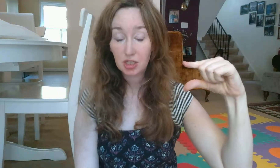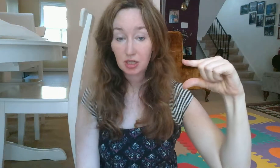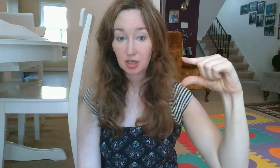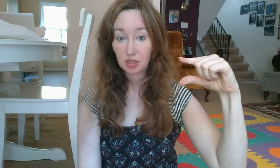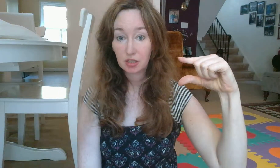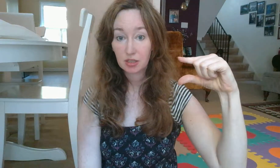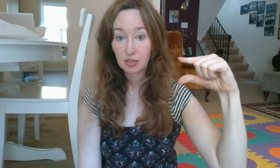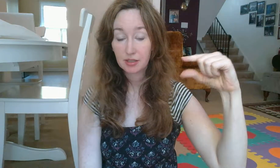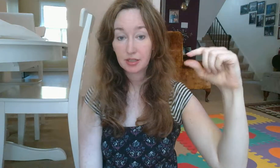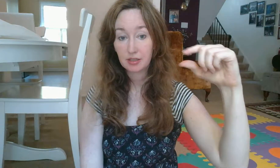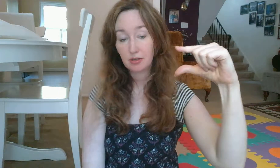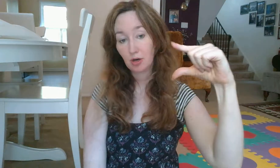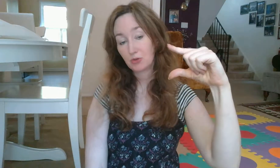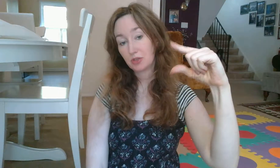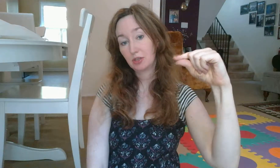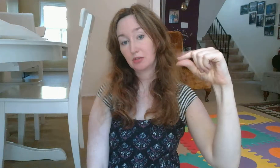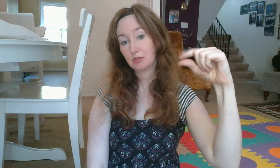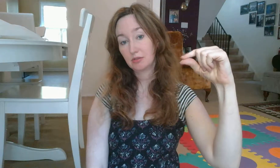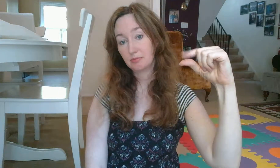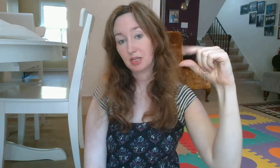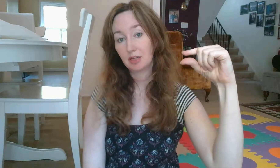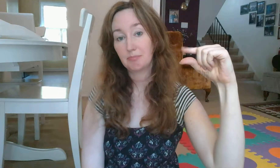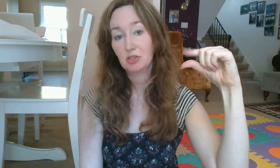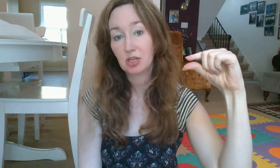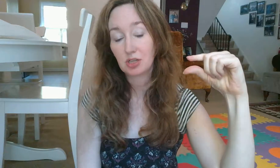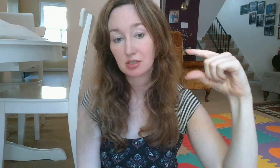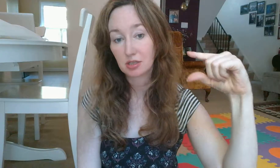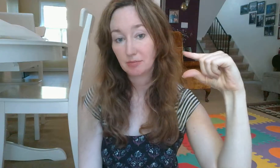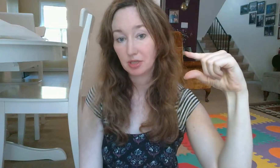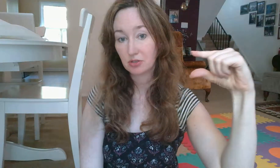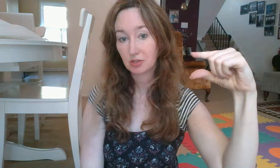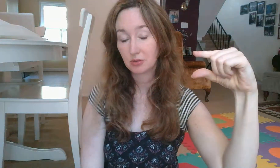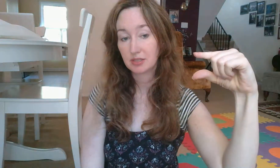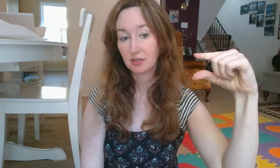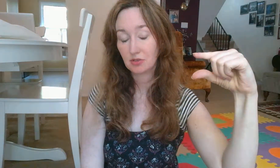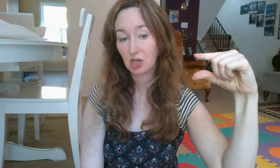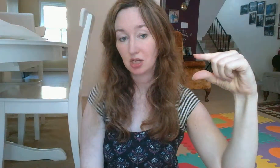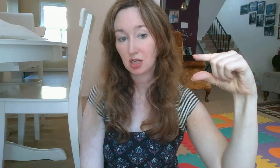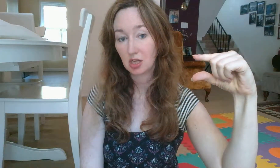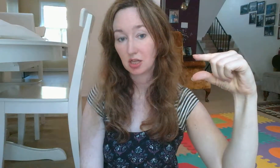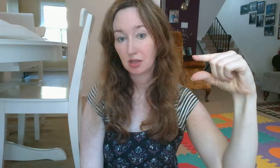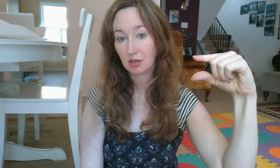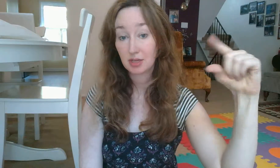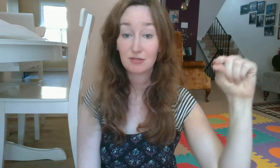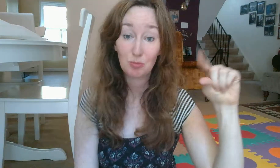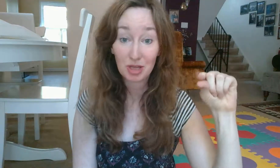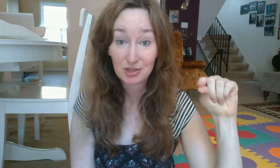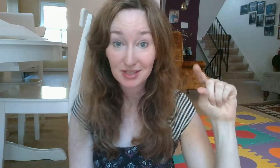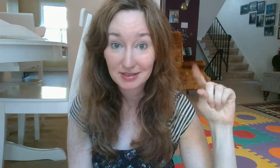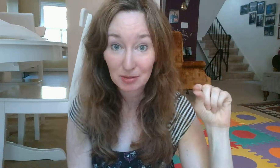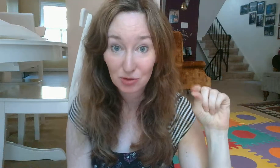G, think you're almost like making a pinching gesture, but you just hold it still, G. Because if you pinch, that's the number